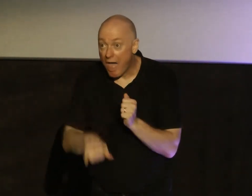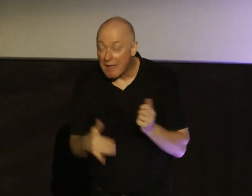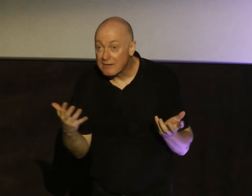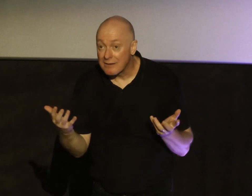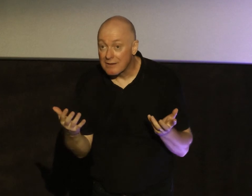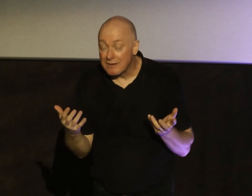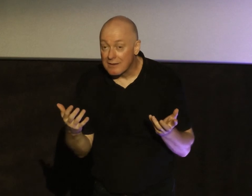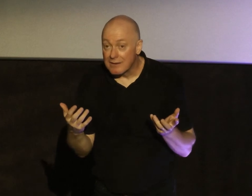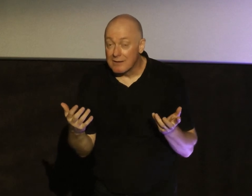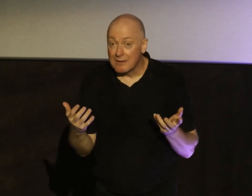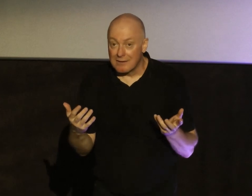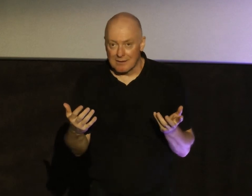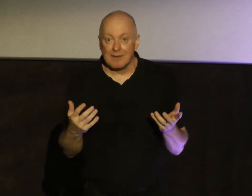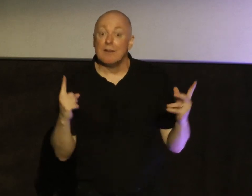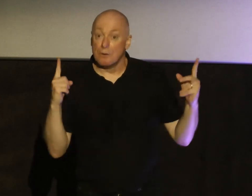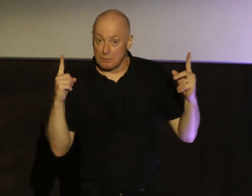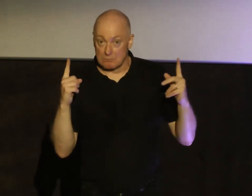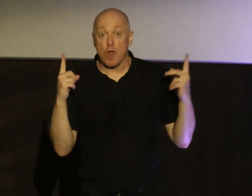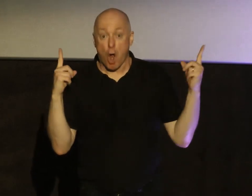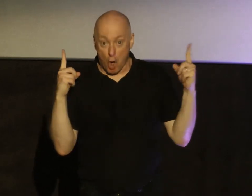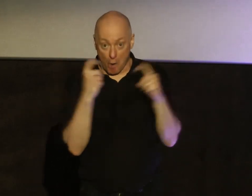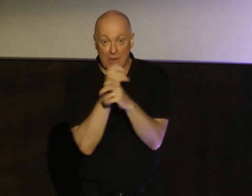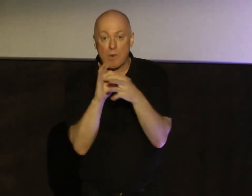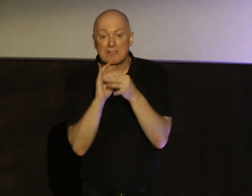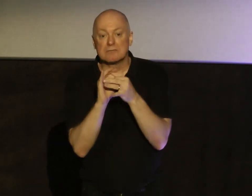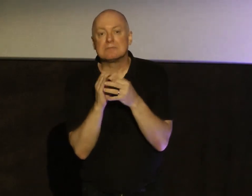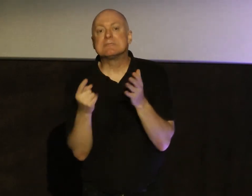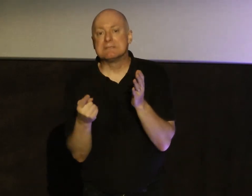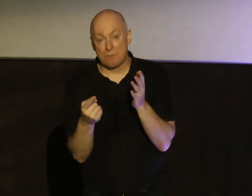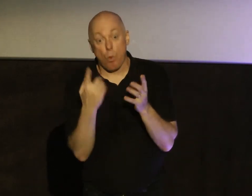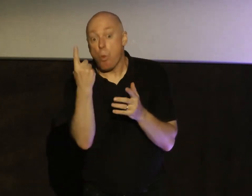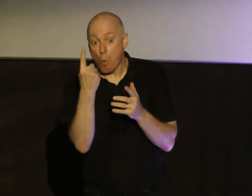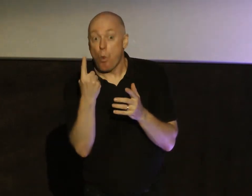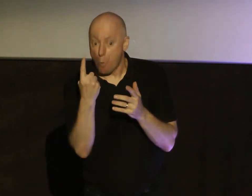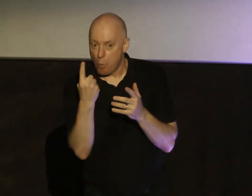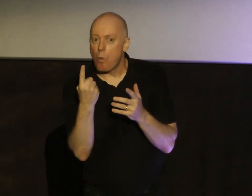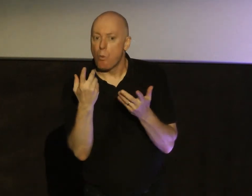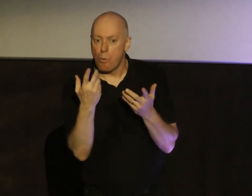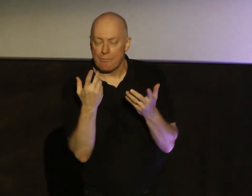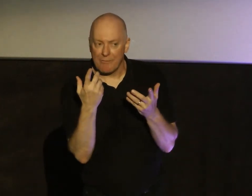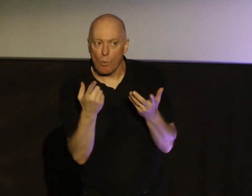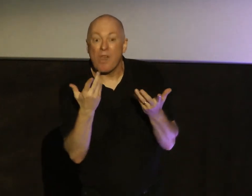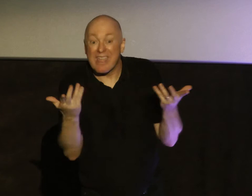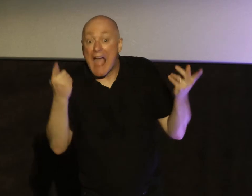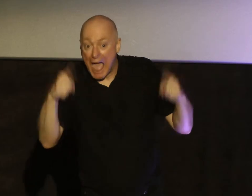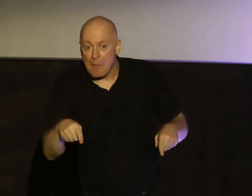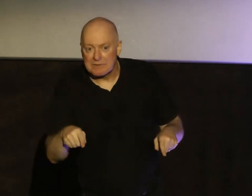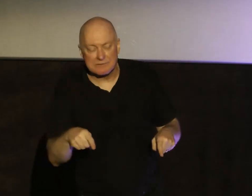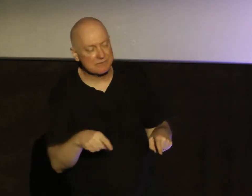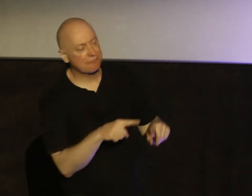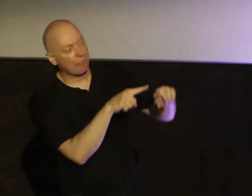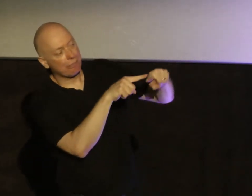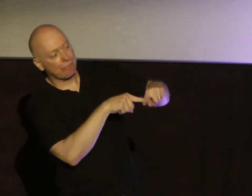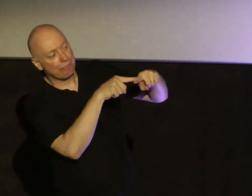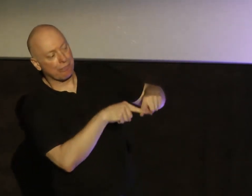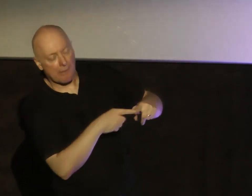the realities of complicated relationships. Passive dependence is one reality of relationships that tend to be complicated. Secondly,